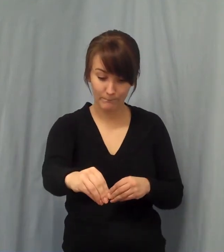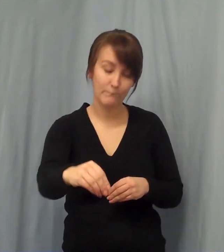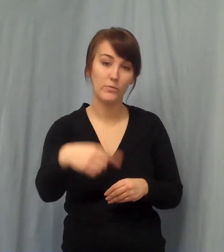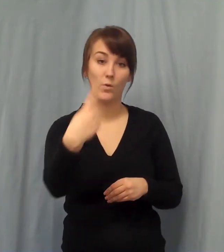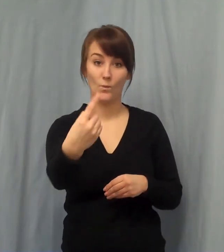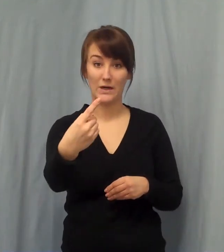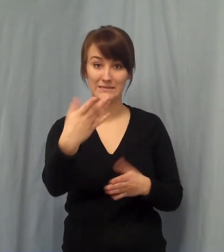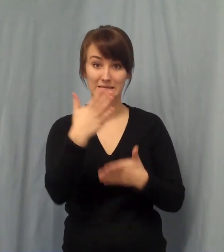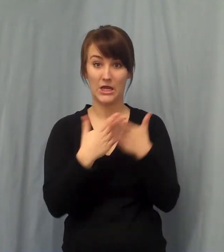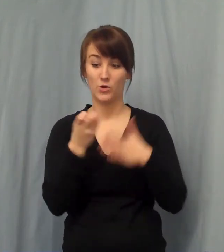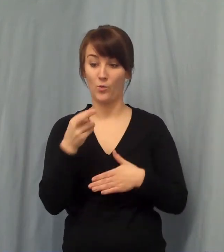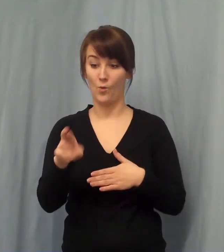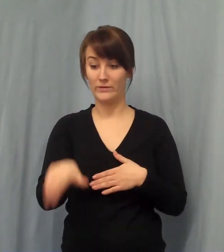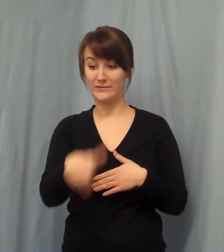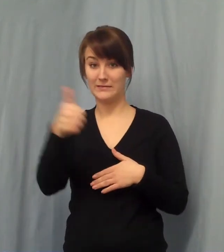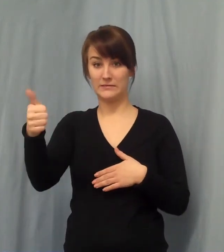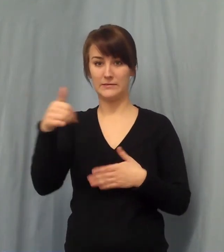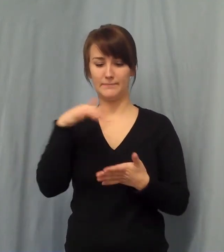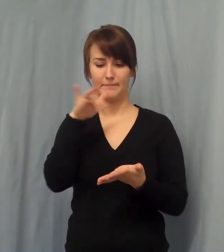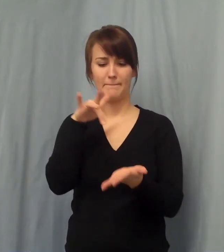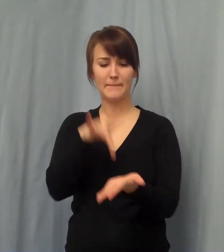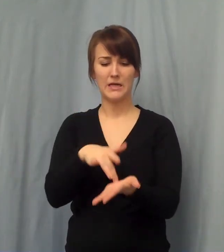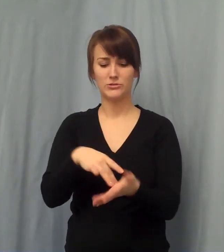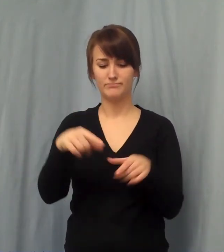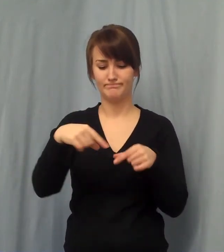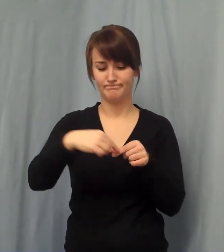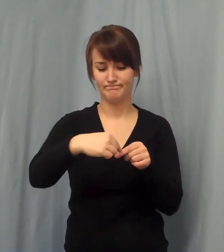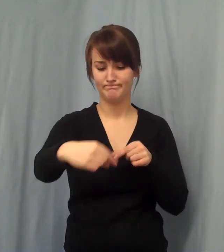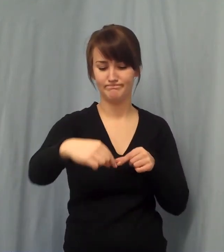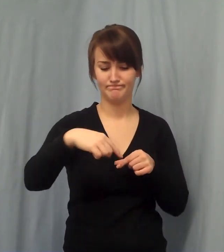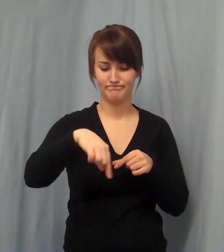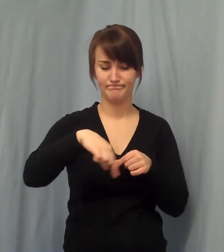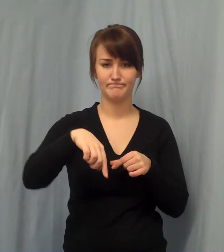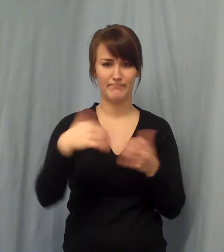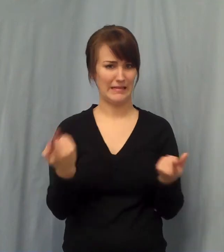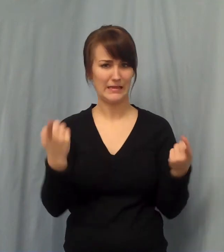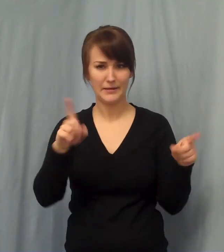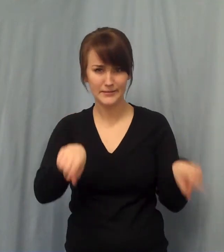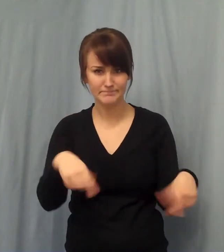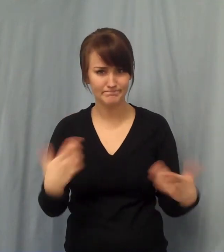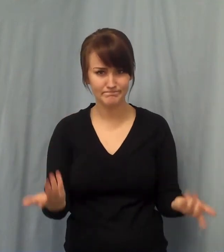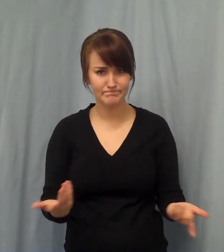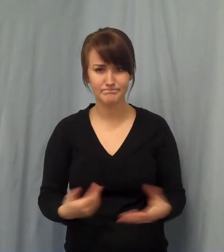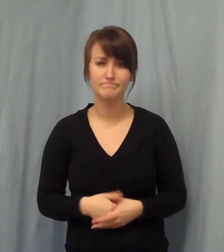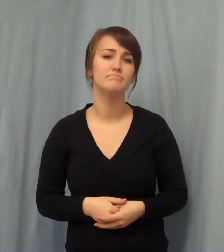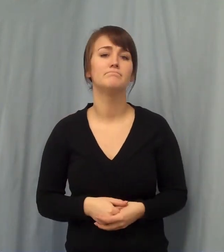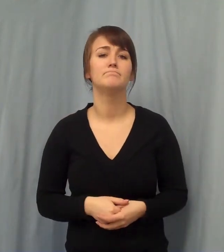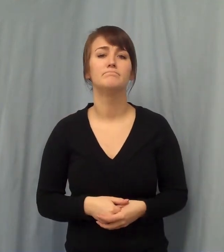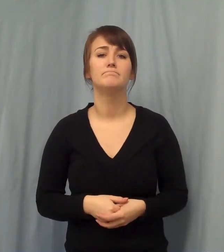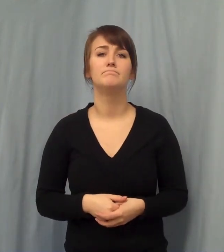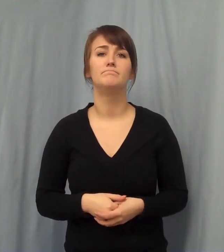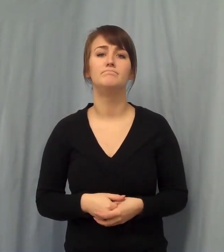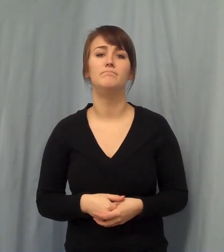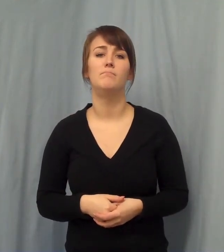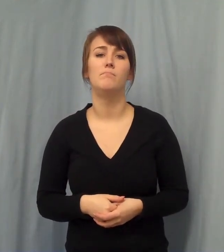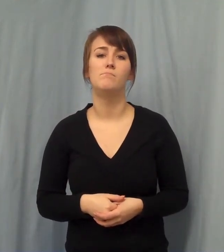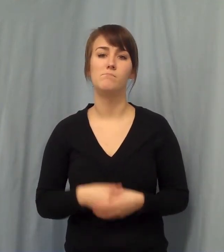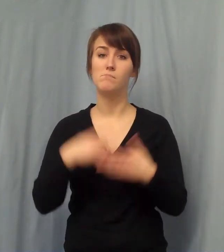middle. Look at this middle here. What do you think's happening in the middle? This sometimes happens to people